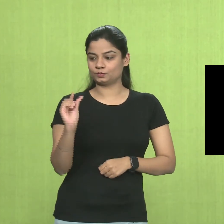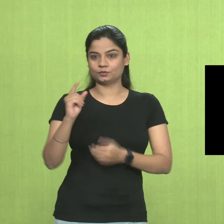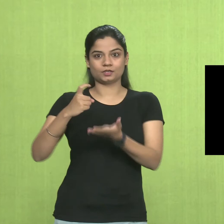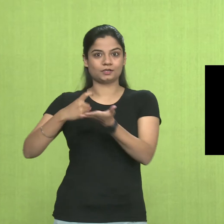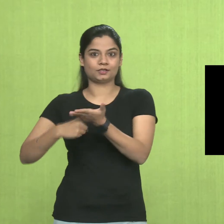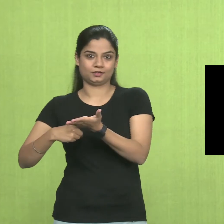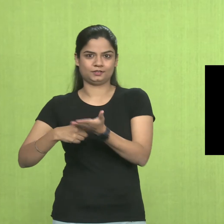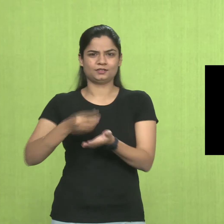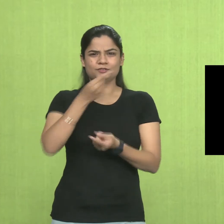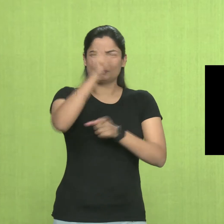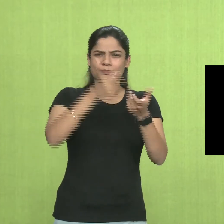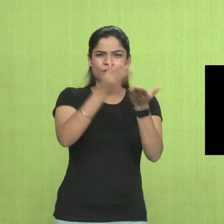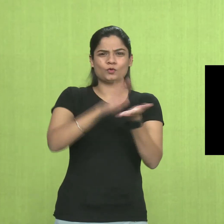Atta.